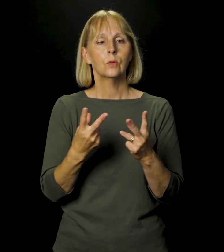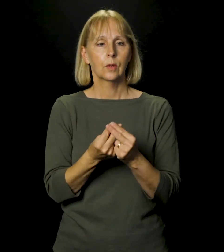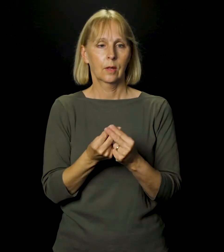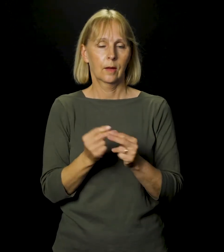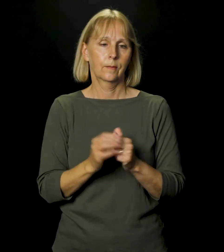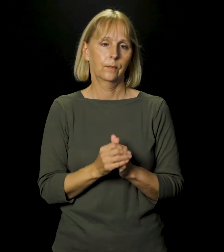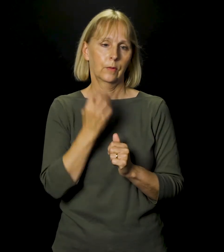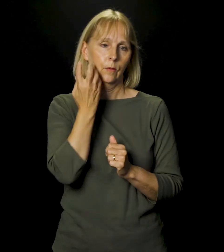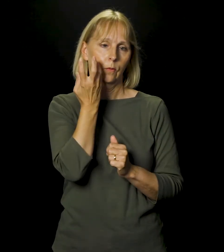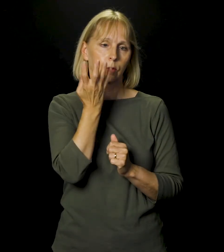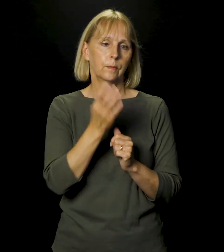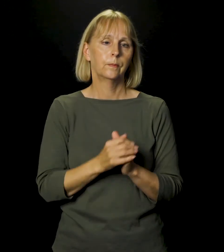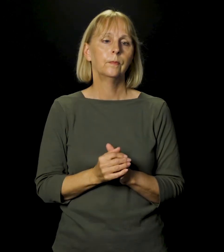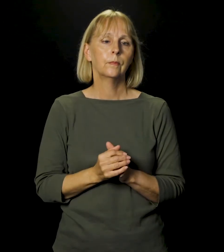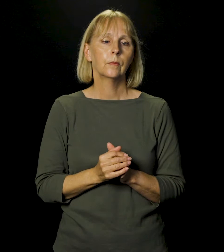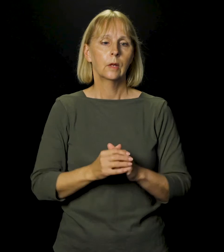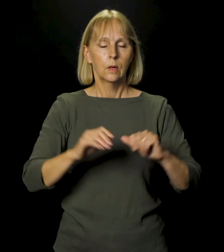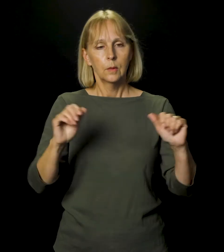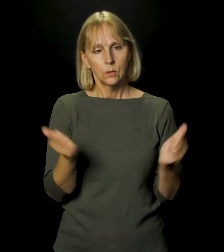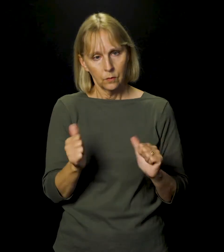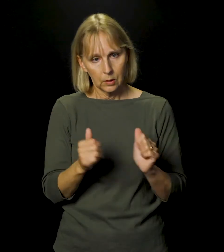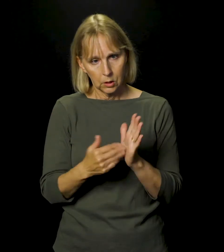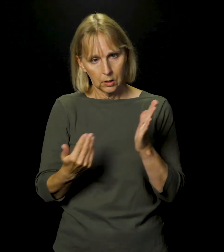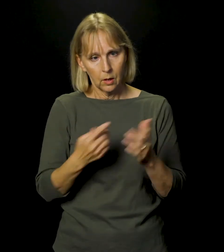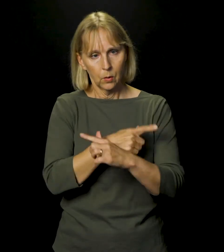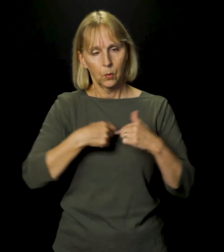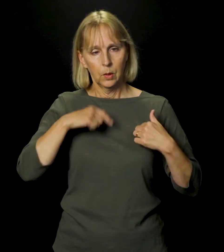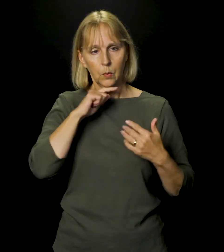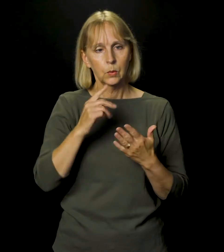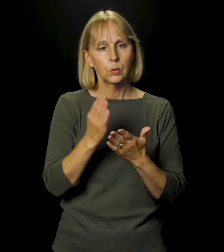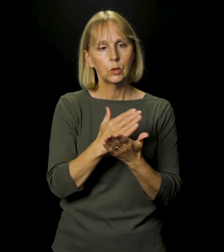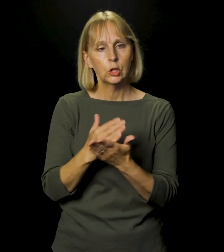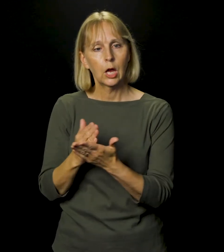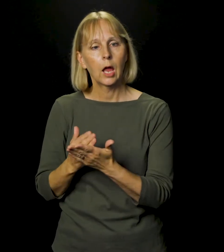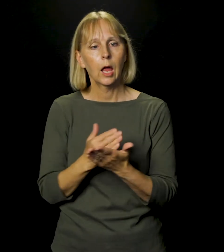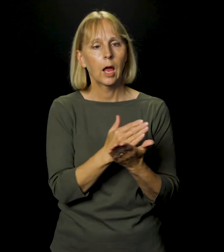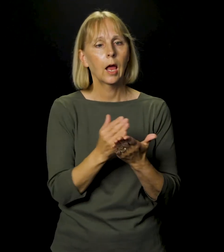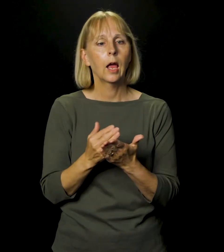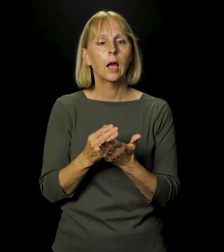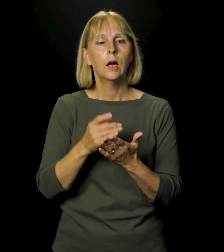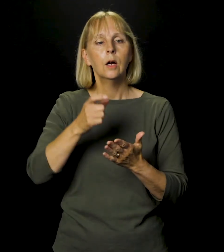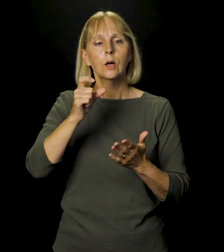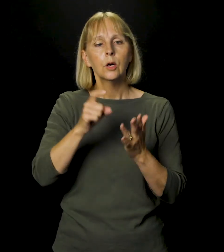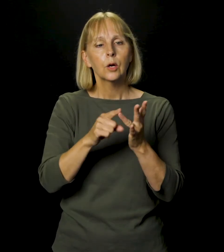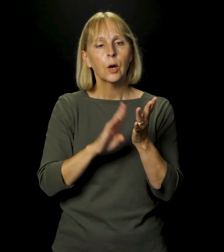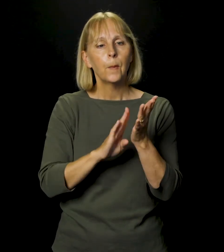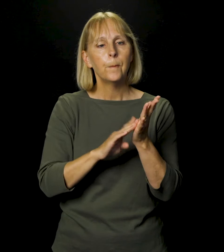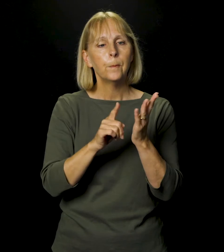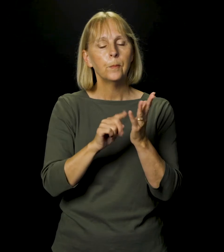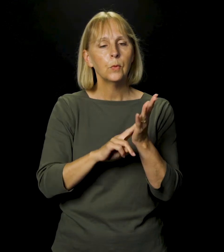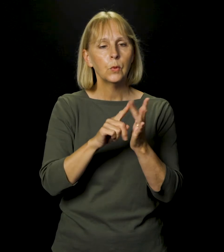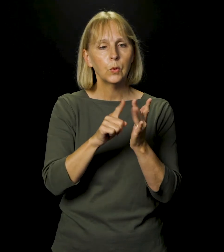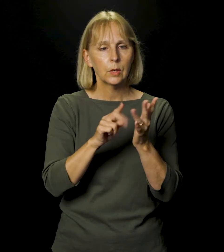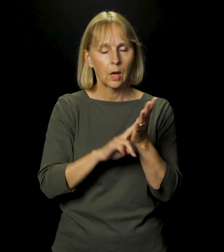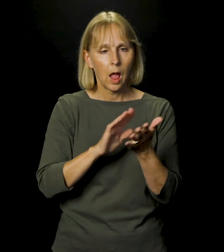As I said, to finish up our service, we're going to share in communion together and we're going to take some juice and some biscuit, symbols